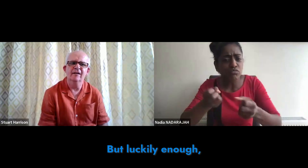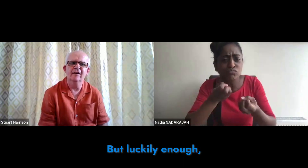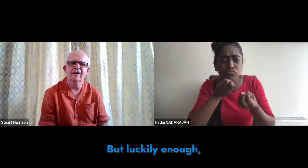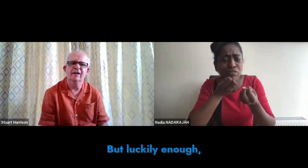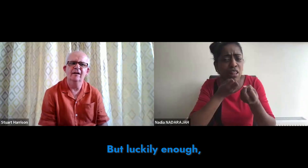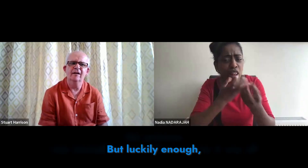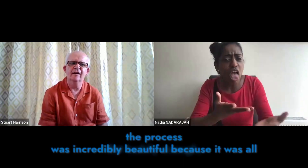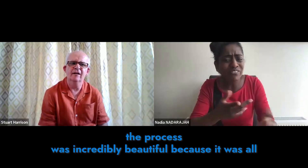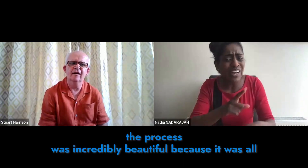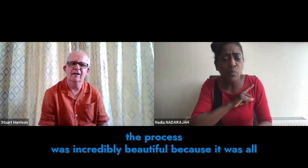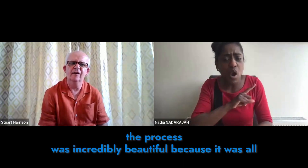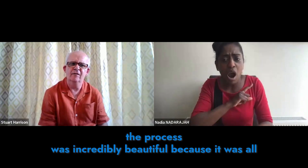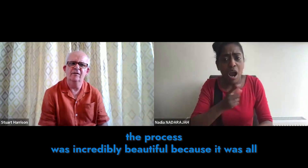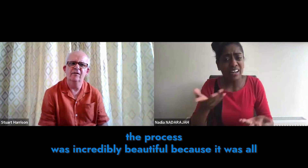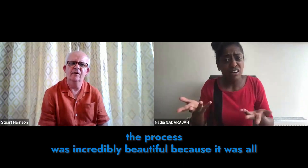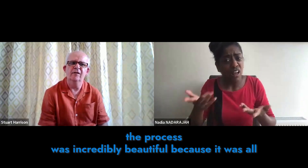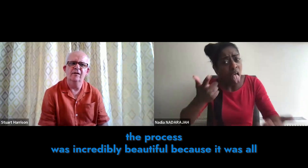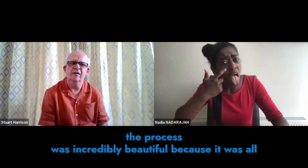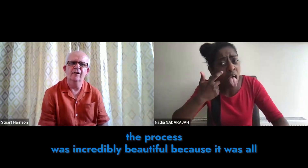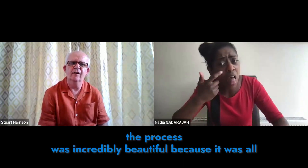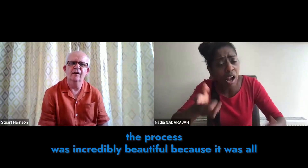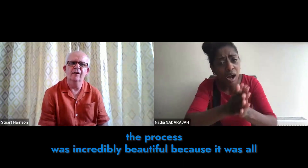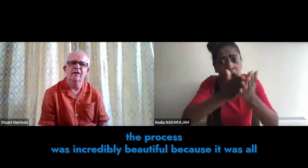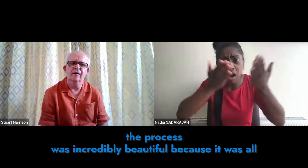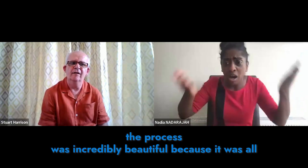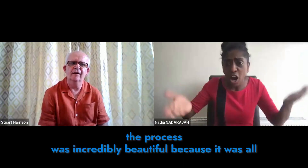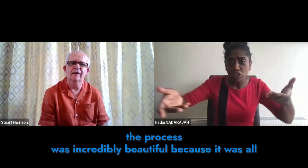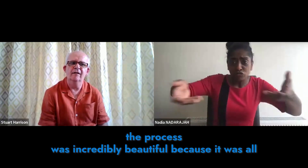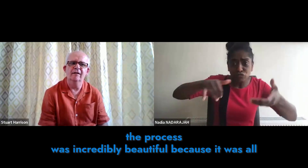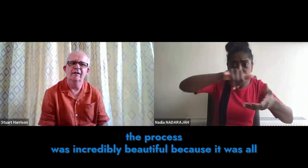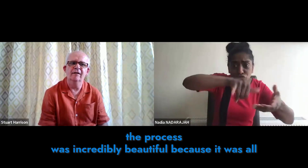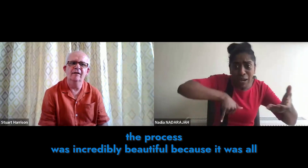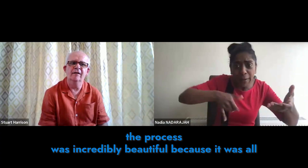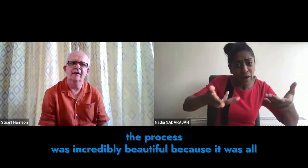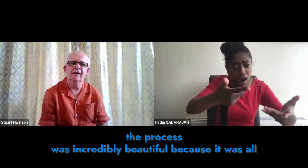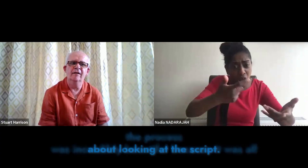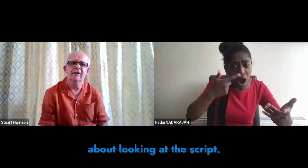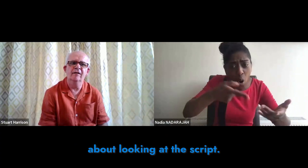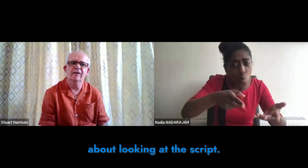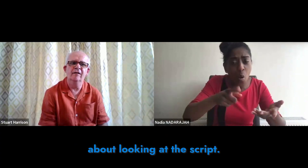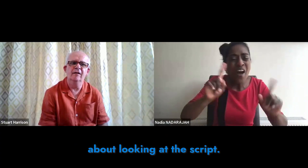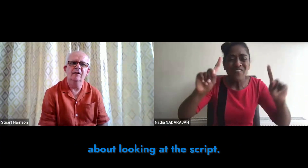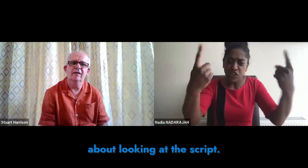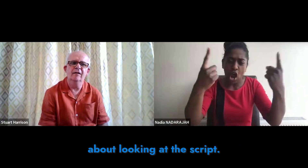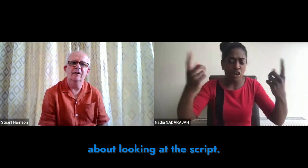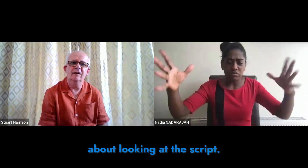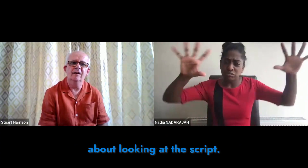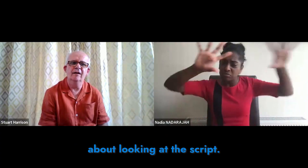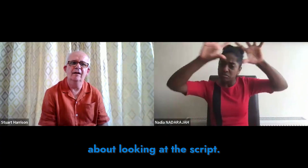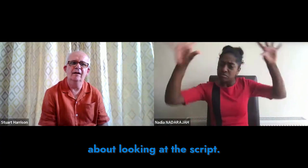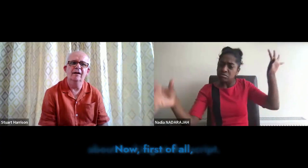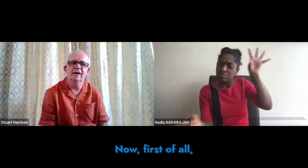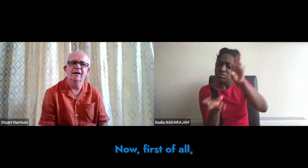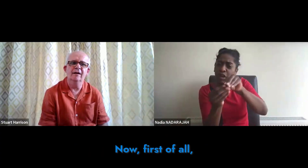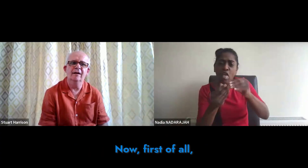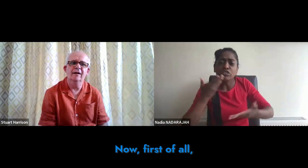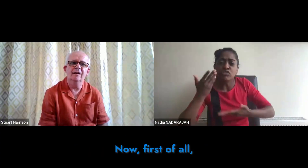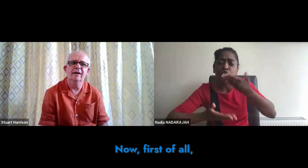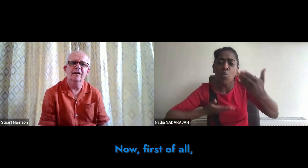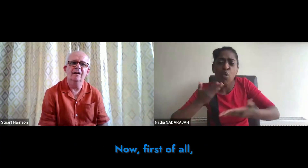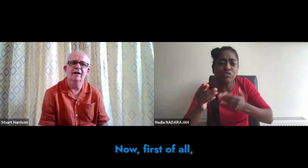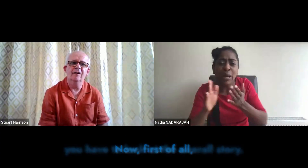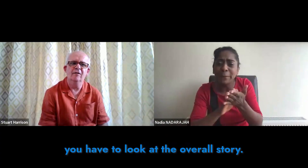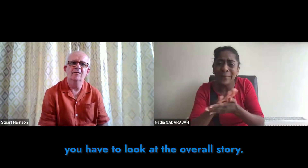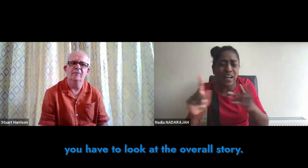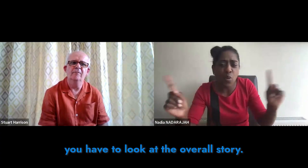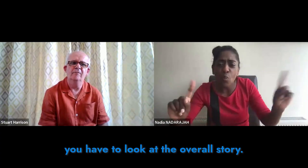But luckily enough, the process was incredibly beautiful, because it was all about looking at the script. Now, first of